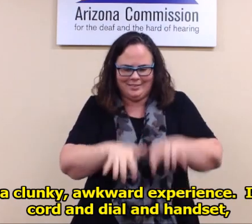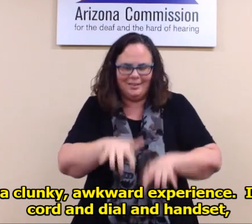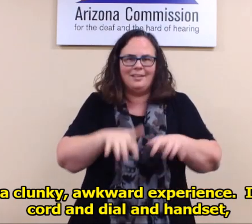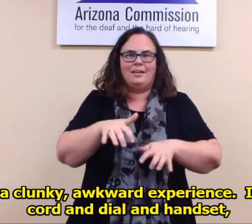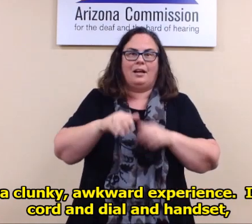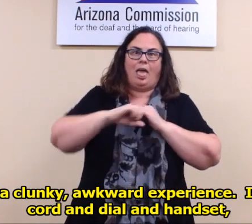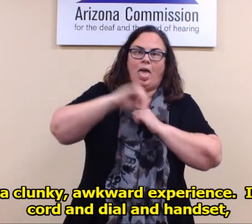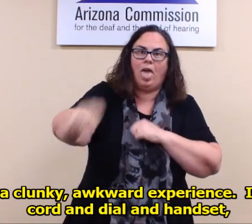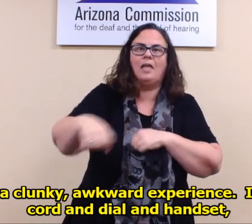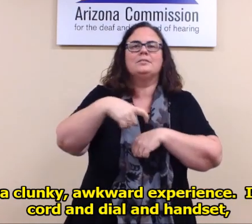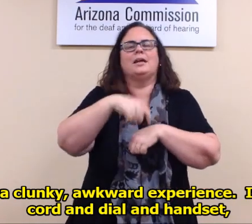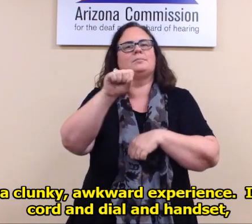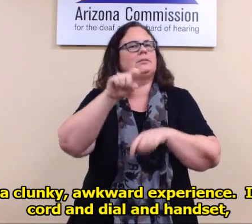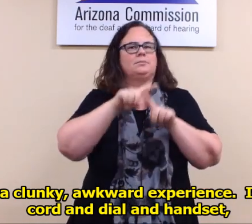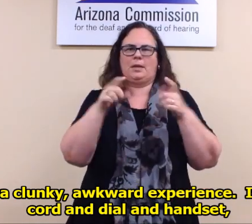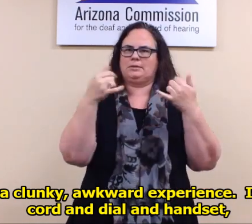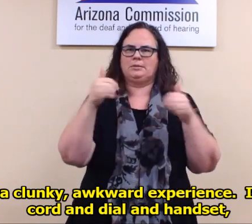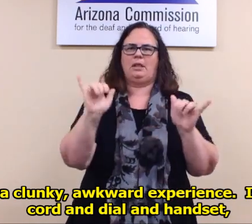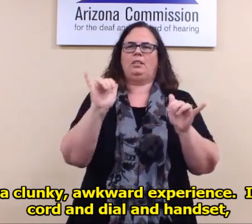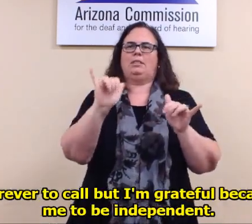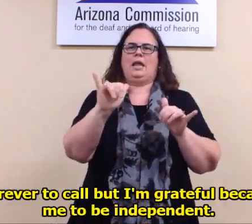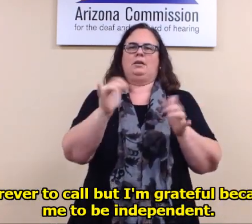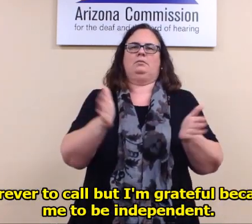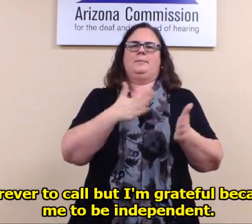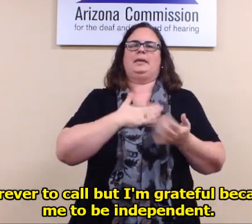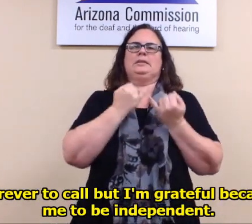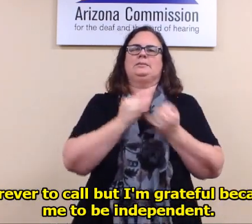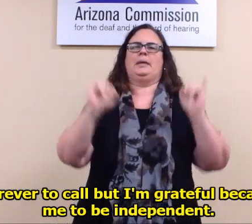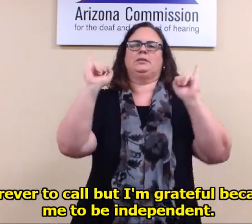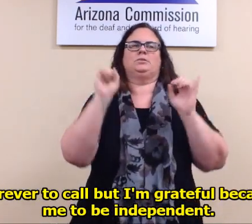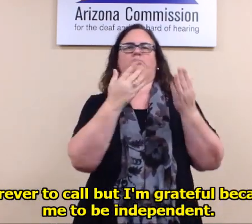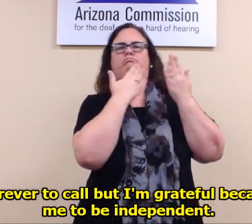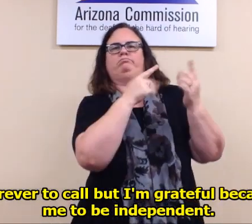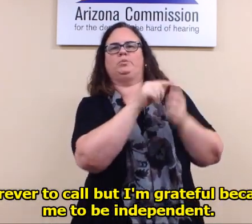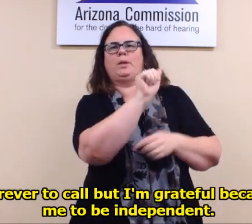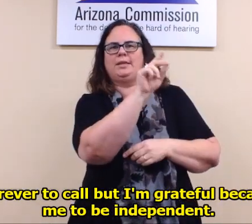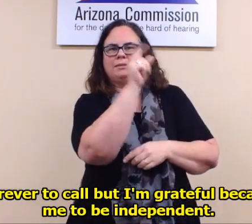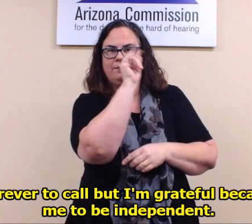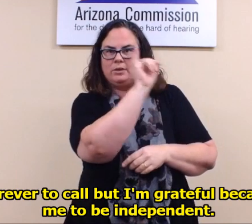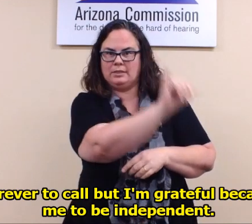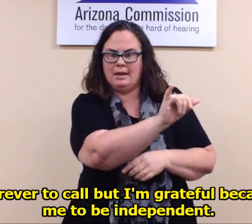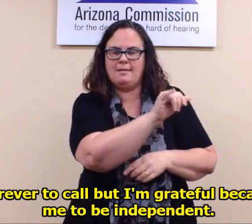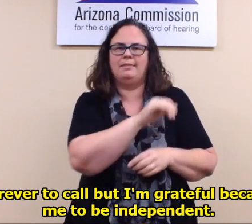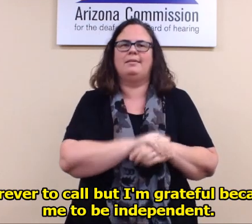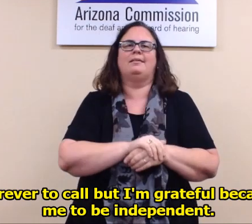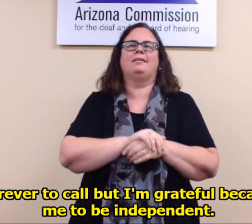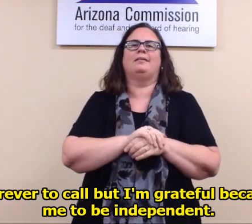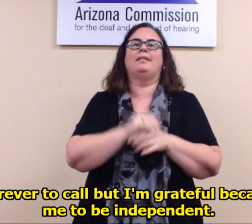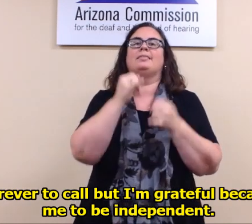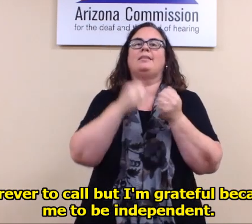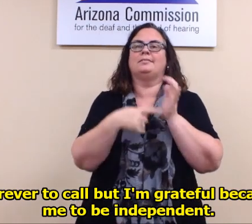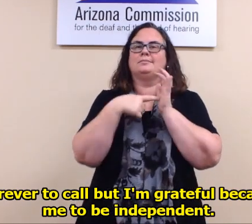and dial and handset, and it took forever to call. But I'm grateful because it allowed me to be